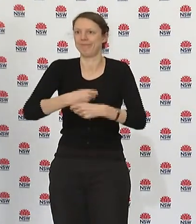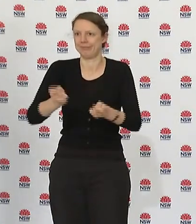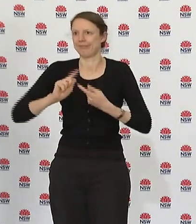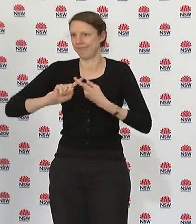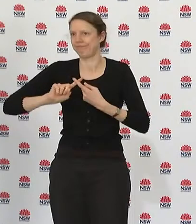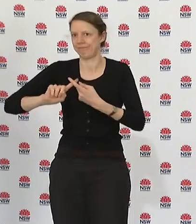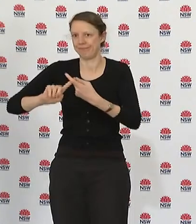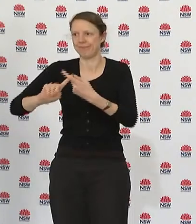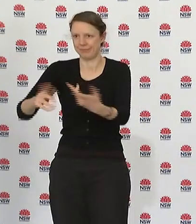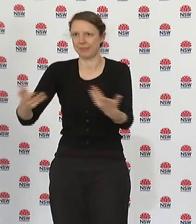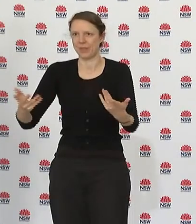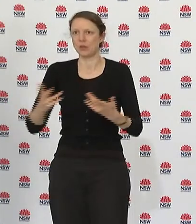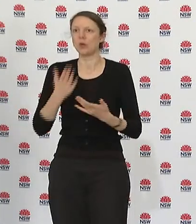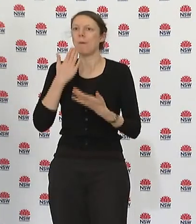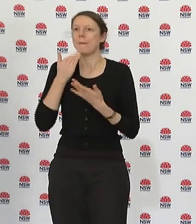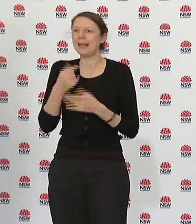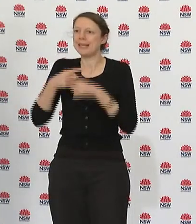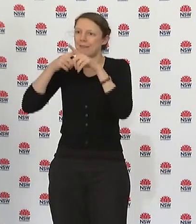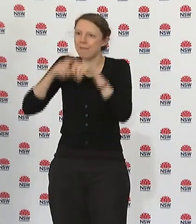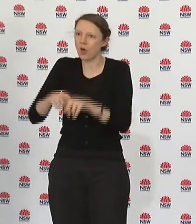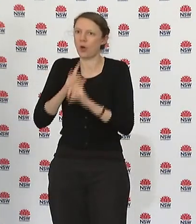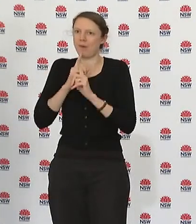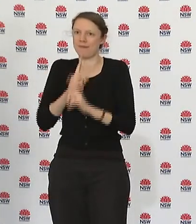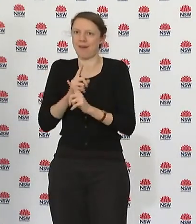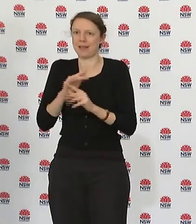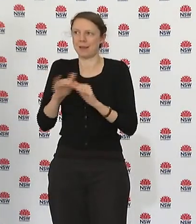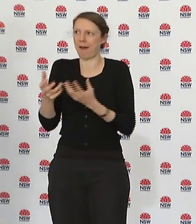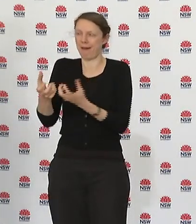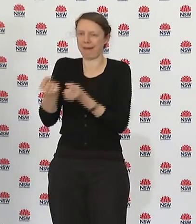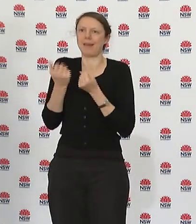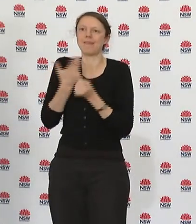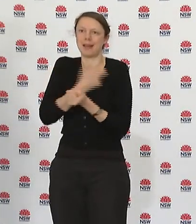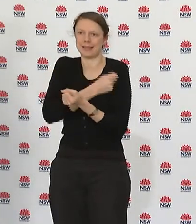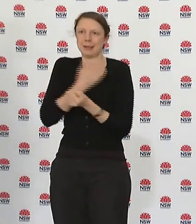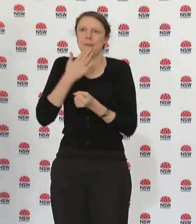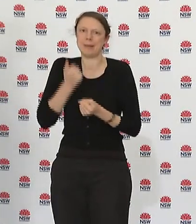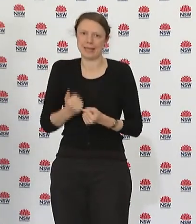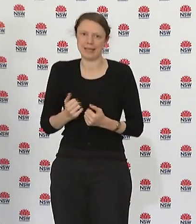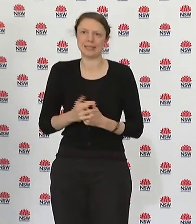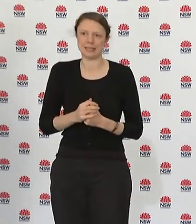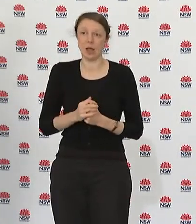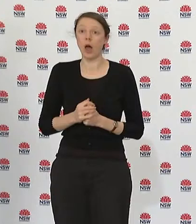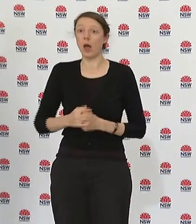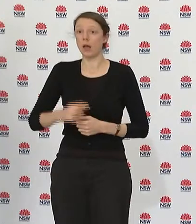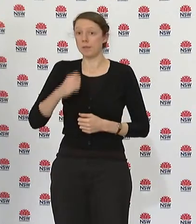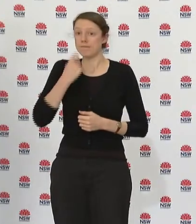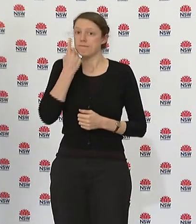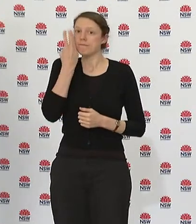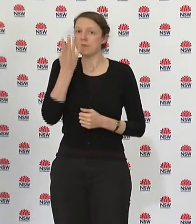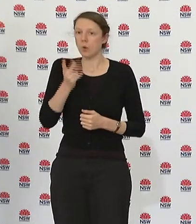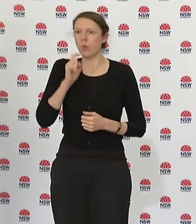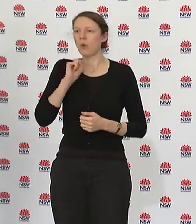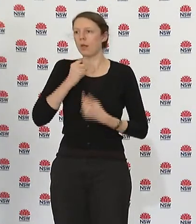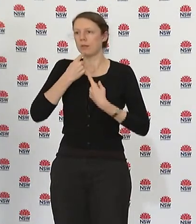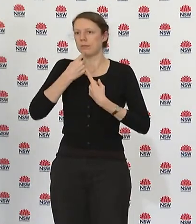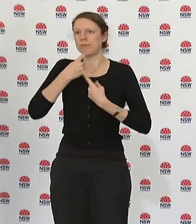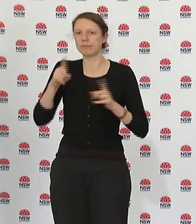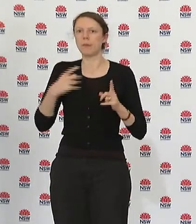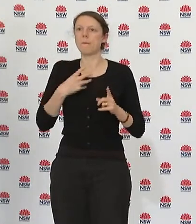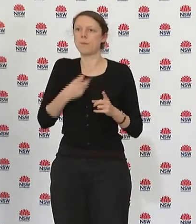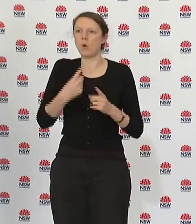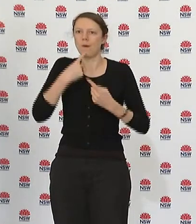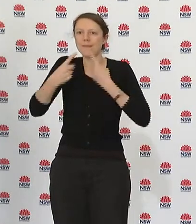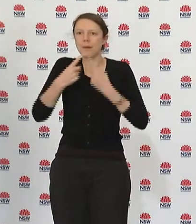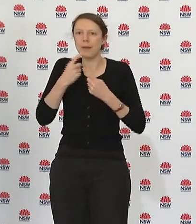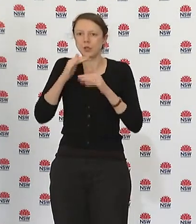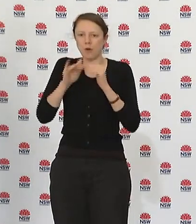follow the advice we've provided on getting the vaccine, and also we'll be able to provide the community with more information about specific groups